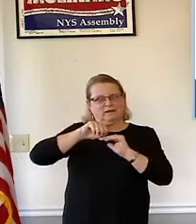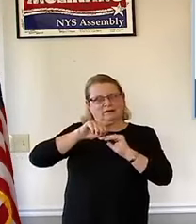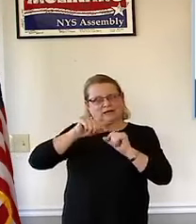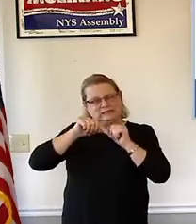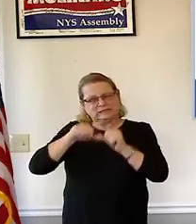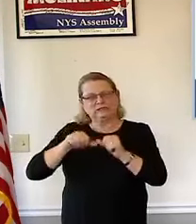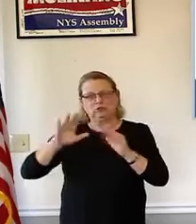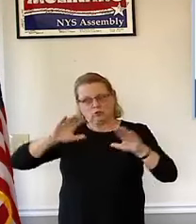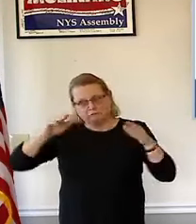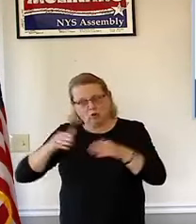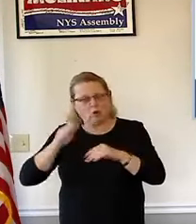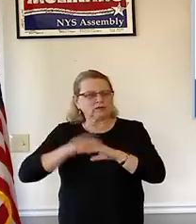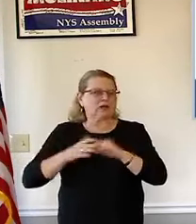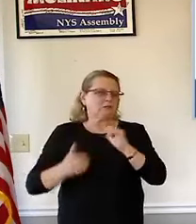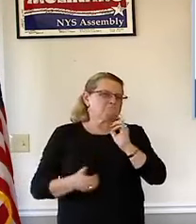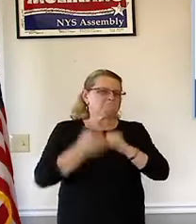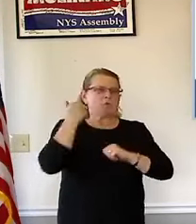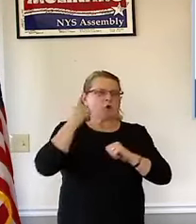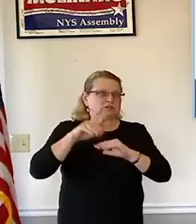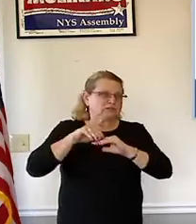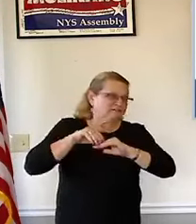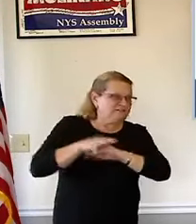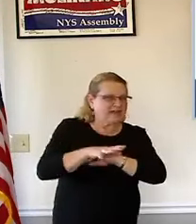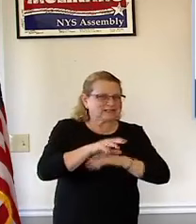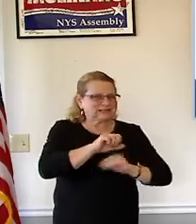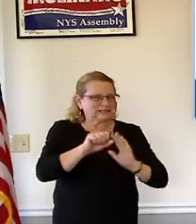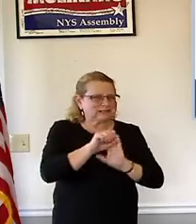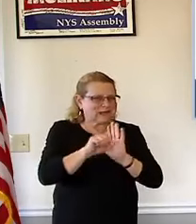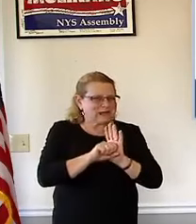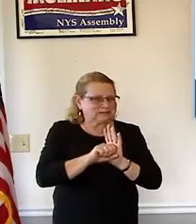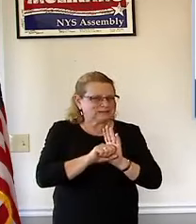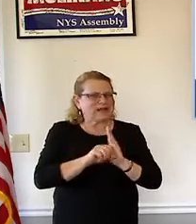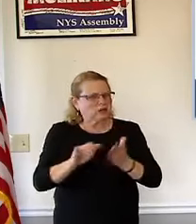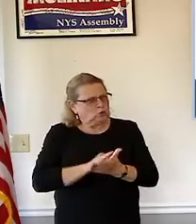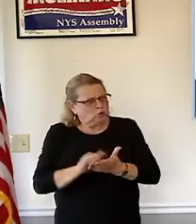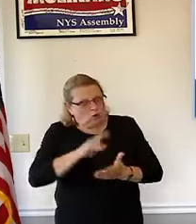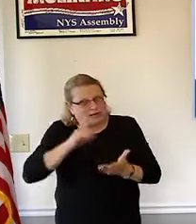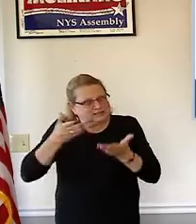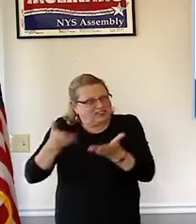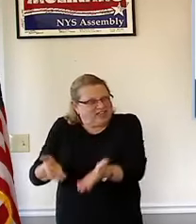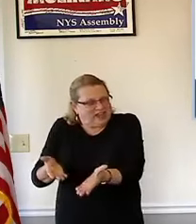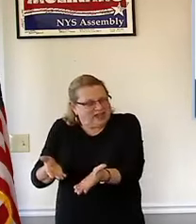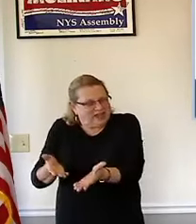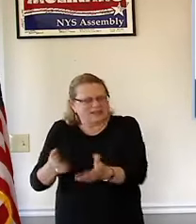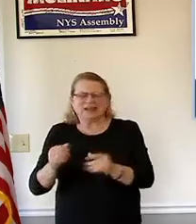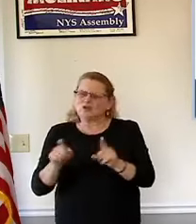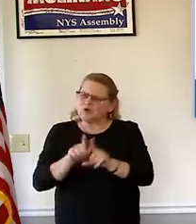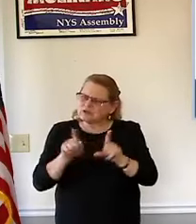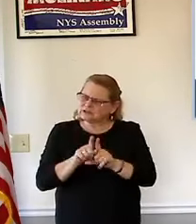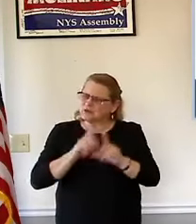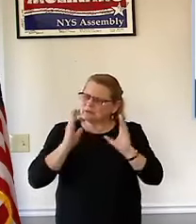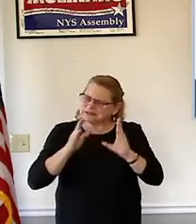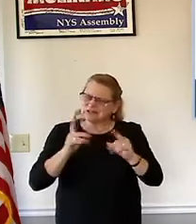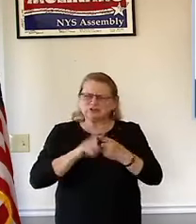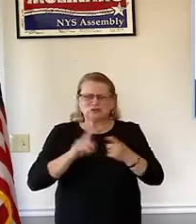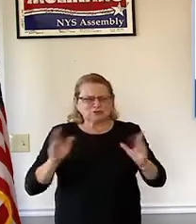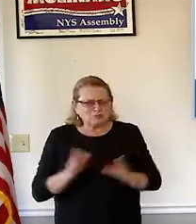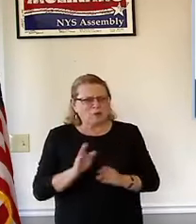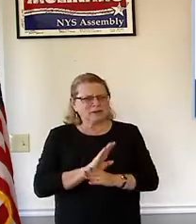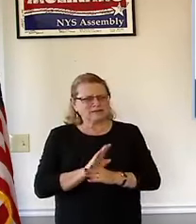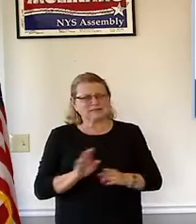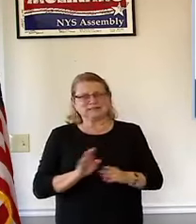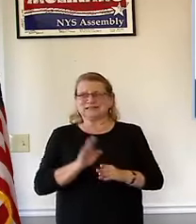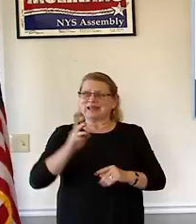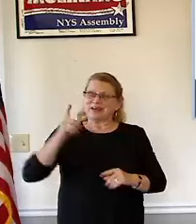state as of this time in the nation, and that they focus on the smallest businesses, and that they've learned lessons from the